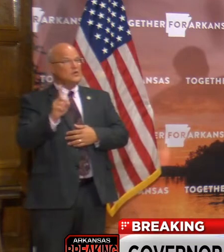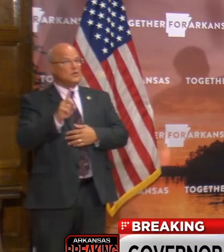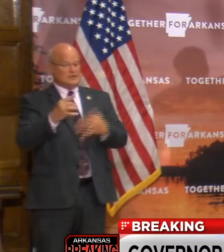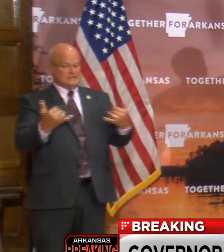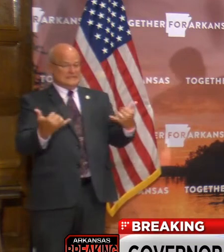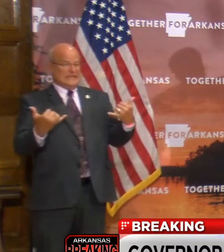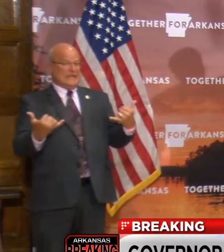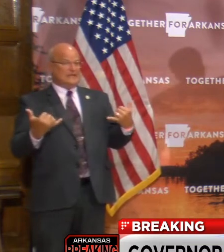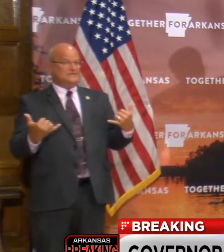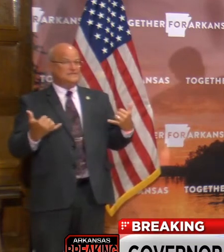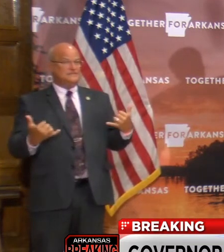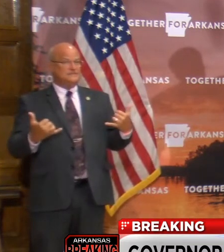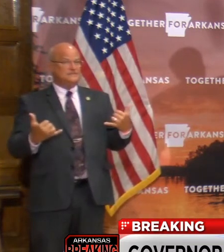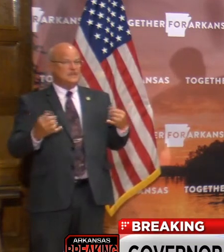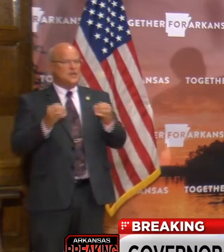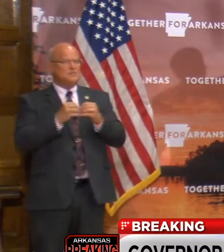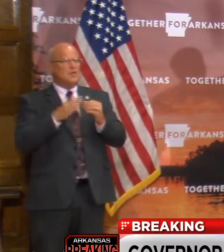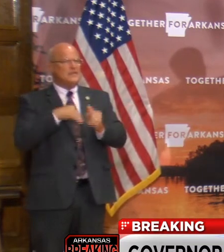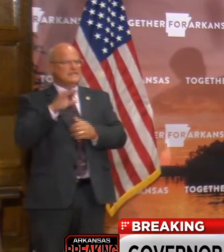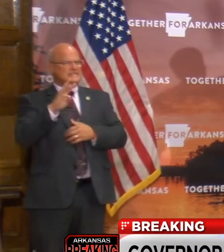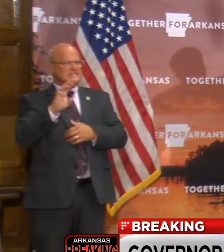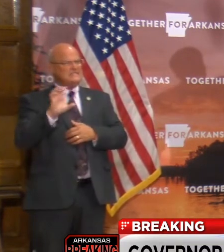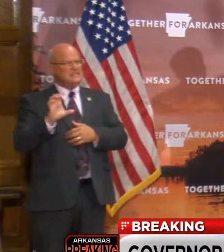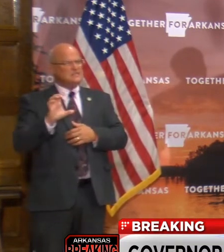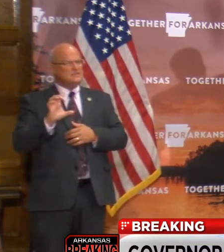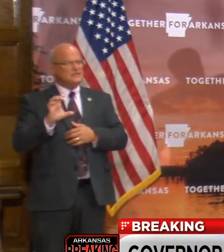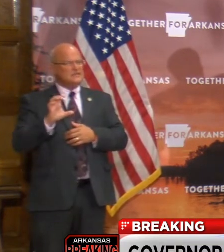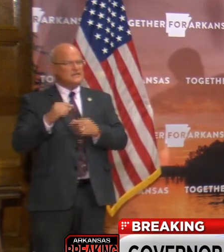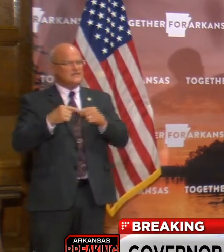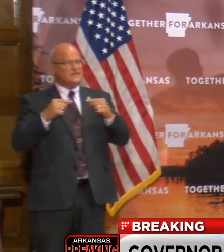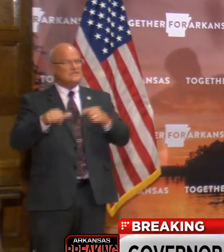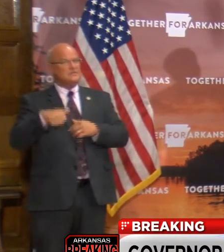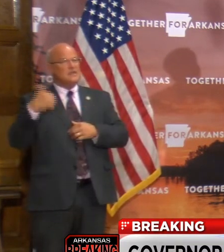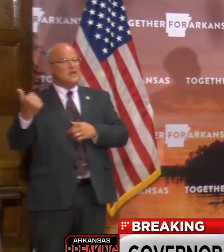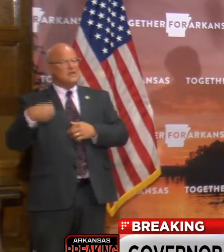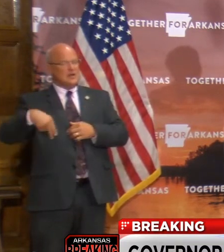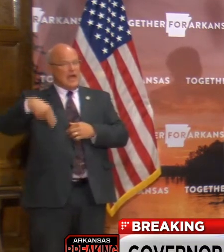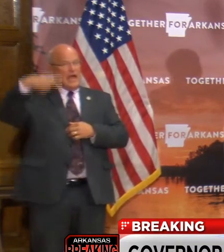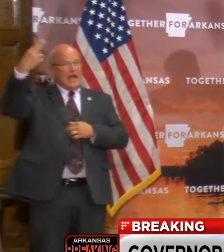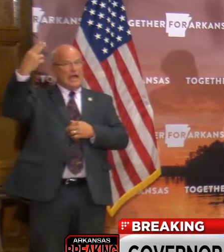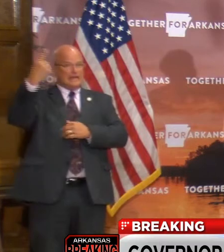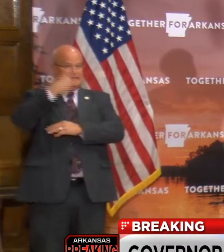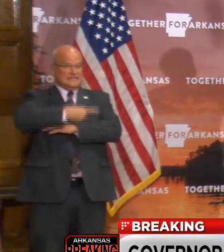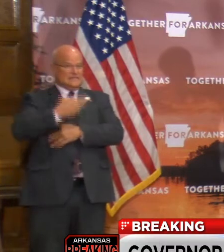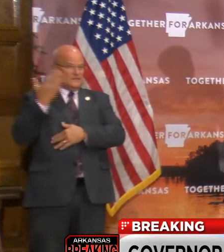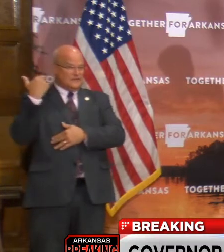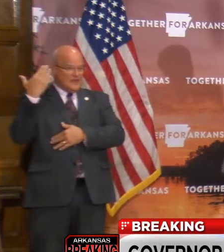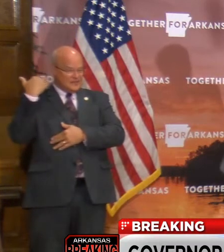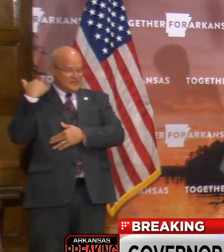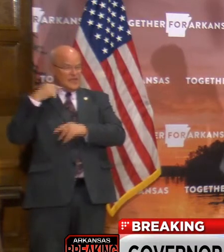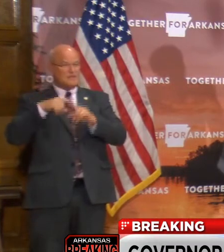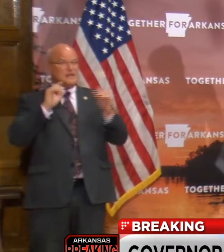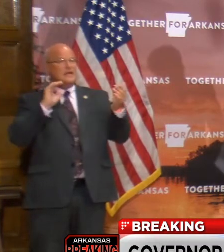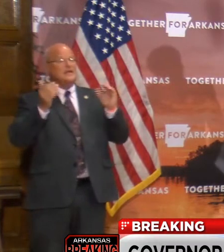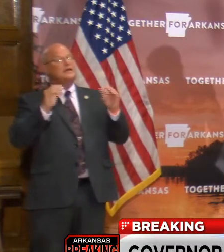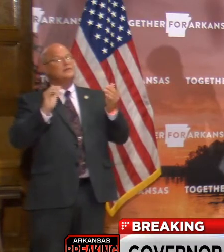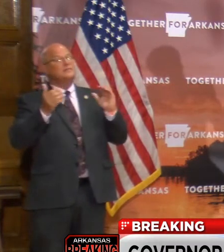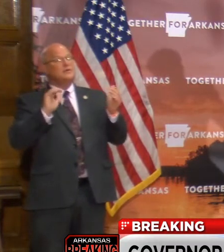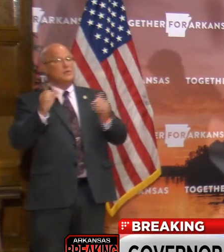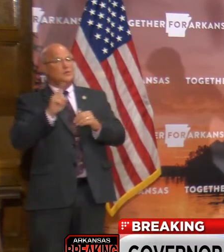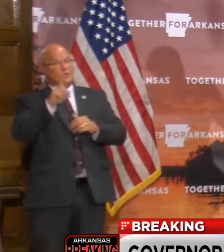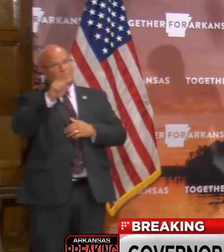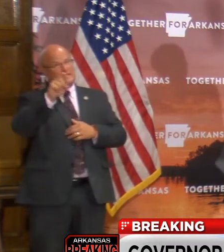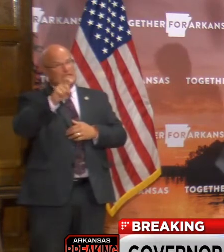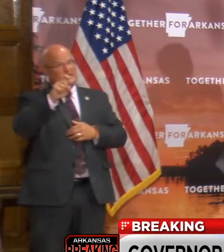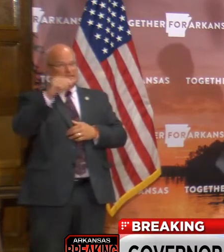today, a little bit over 600 versus some of the other very high days that we've had, but also in comparison to where we